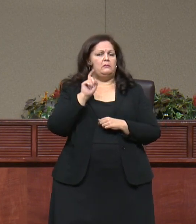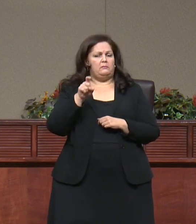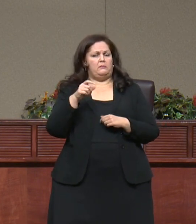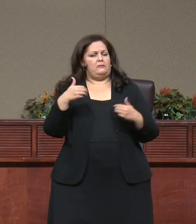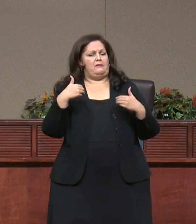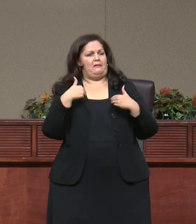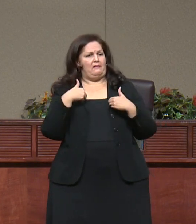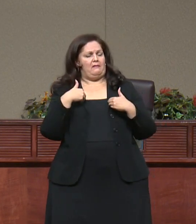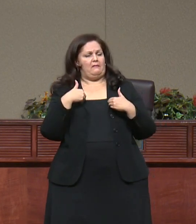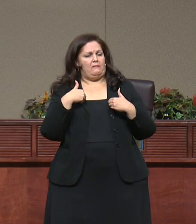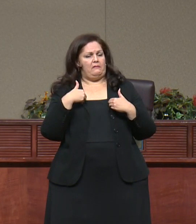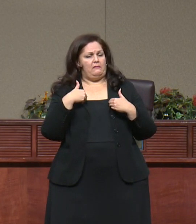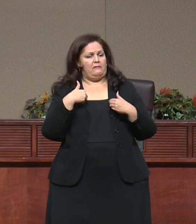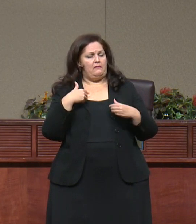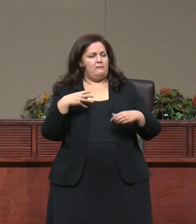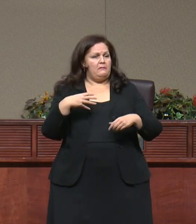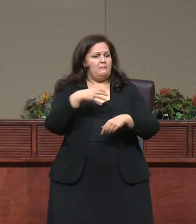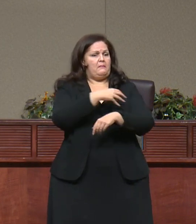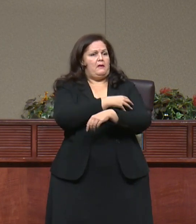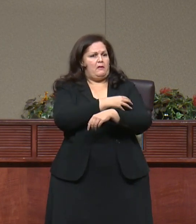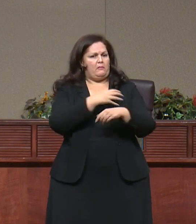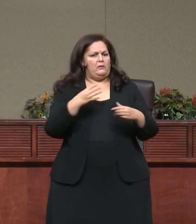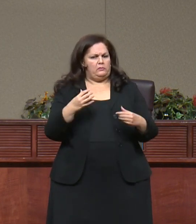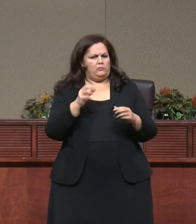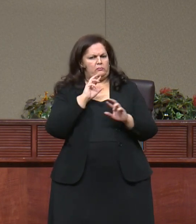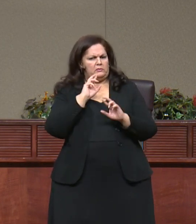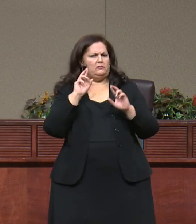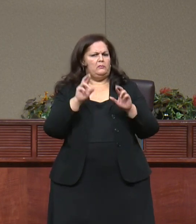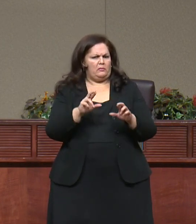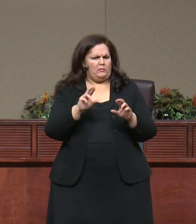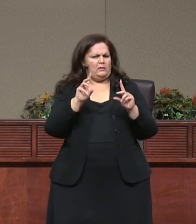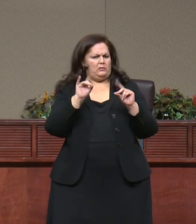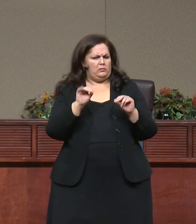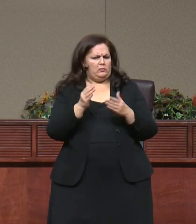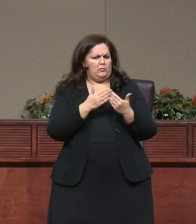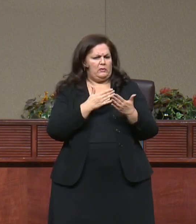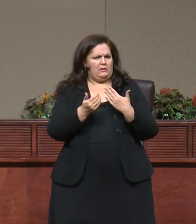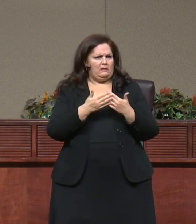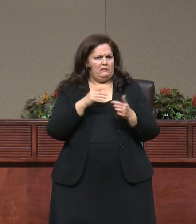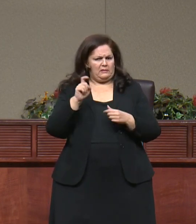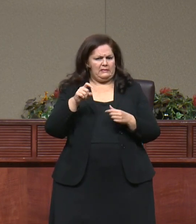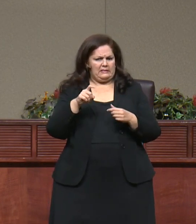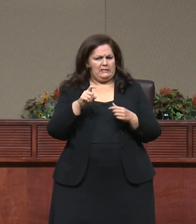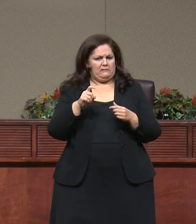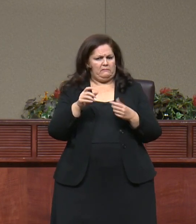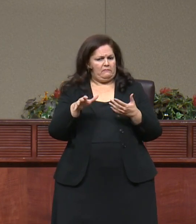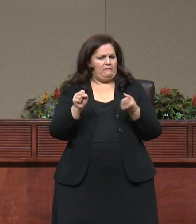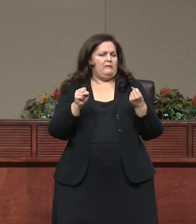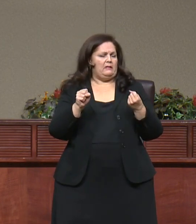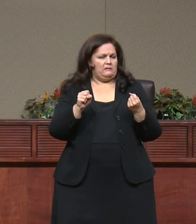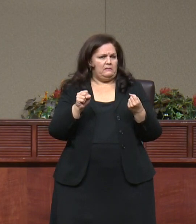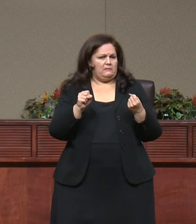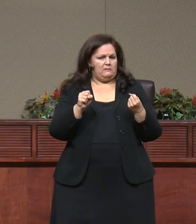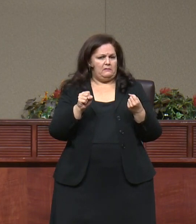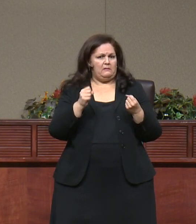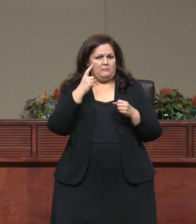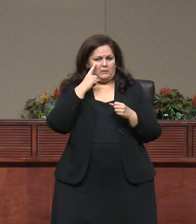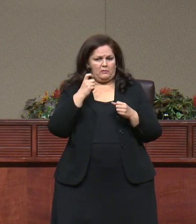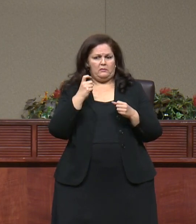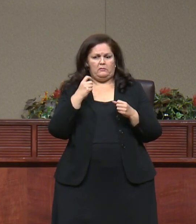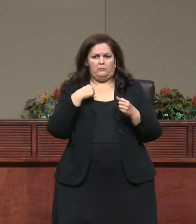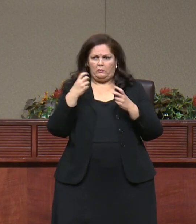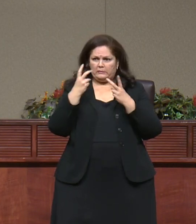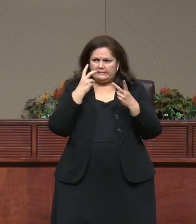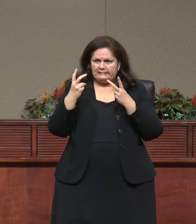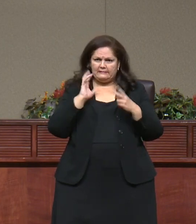ability to react and respond to the pandemic real time based upon what we are seeing